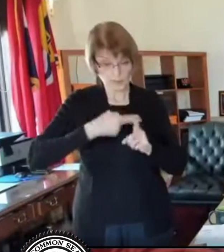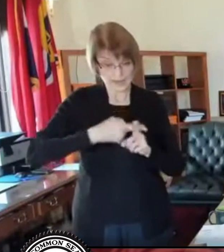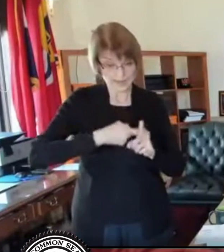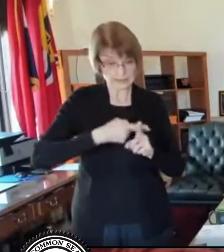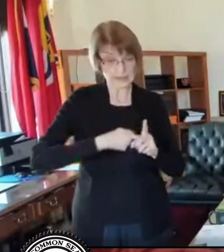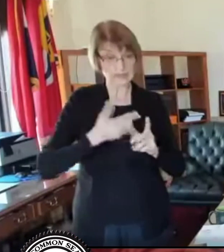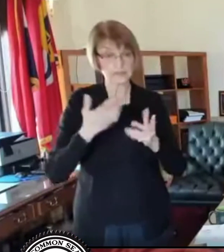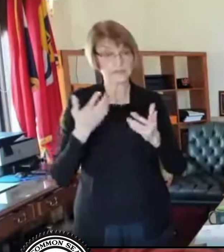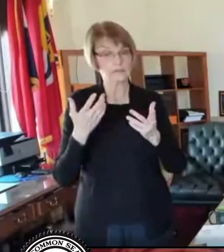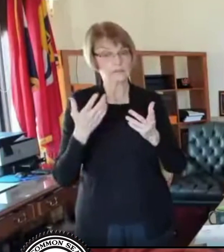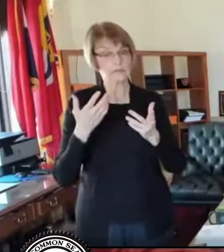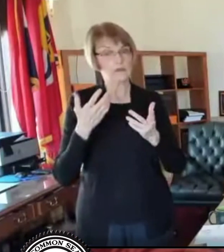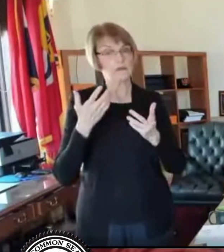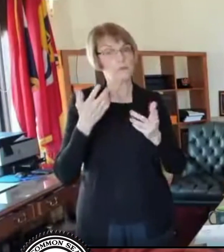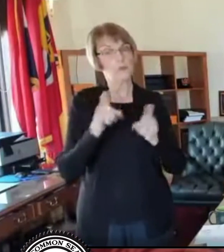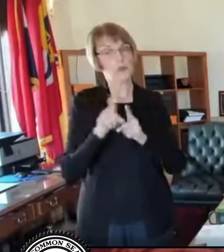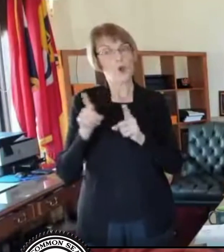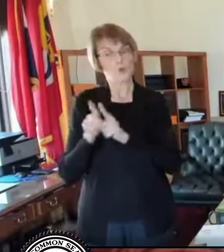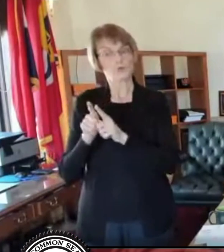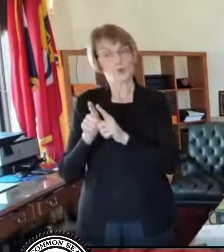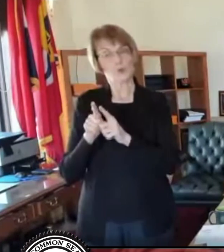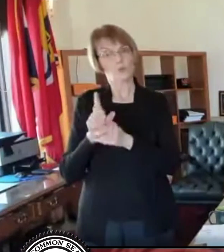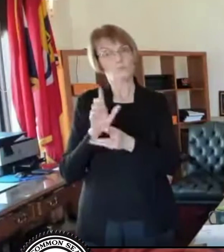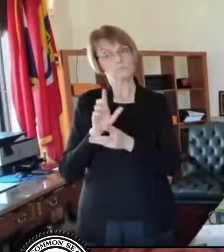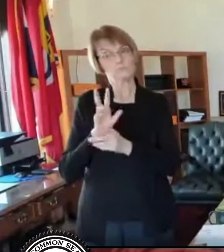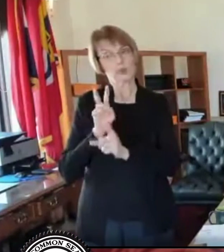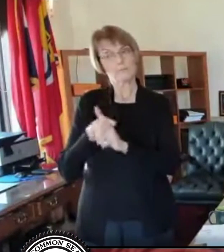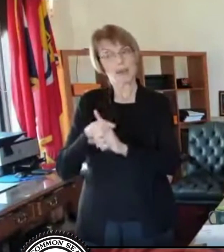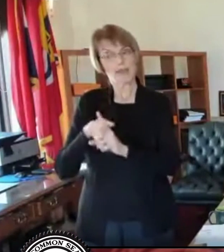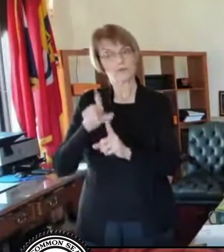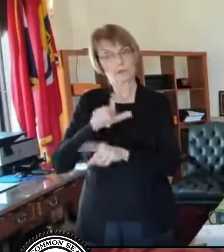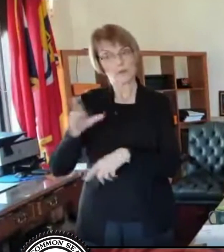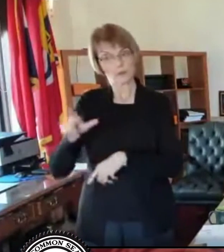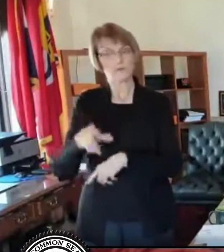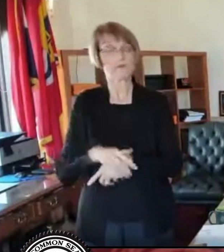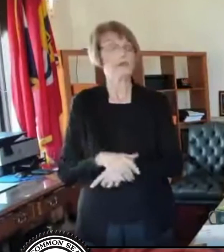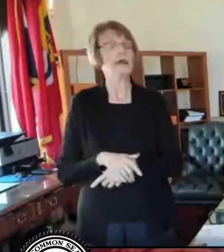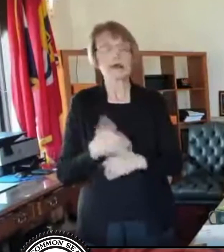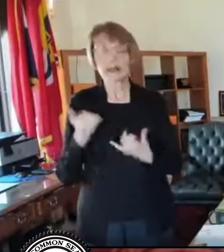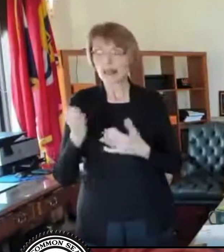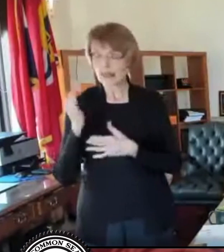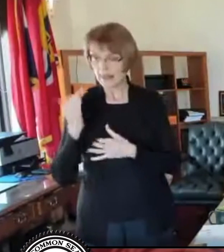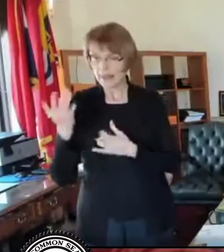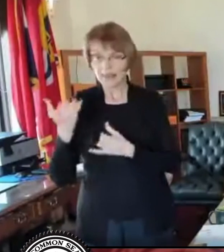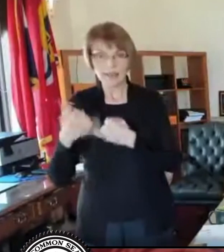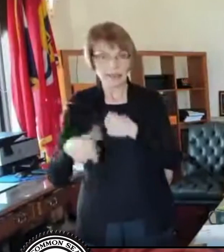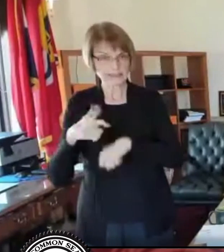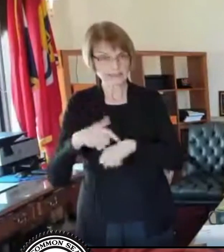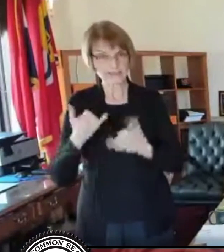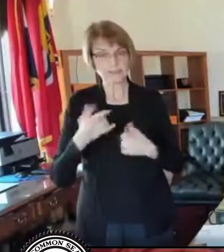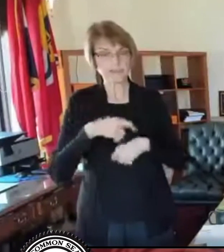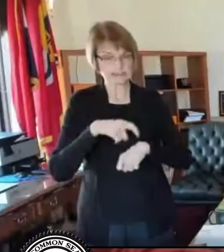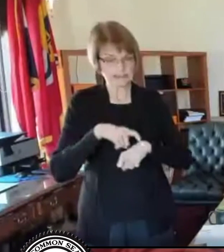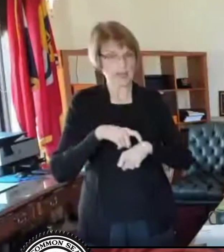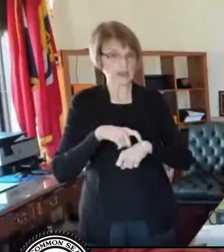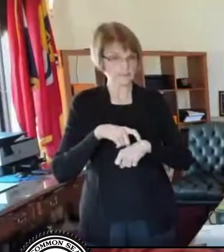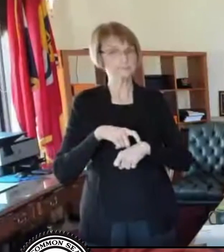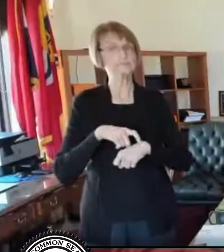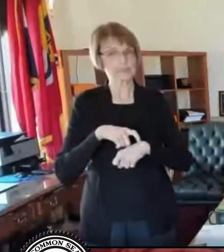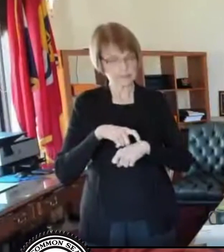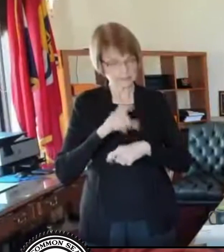from Portia. Yes, Portia, and it applied to landlords last time too. We have about 2,000